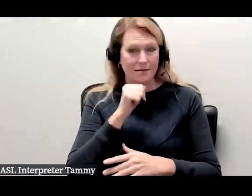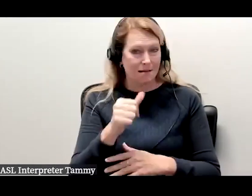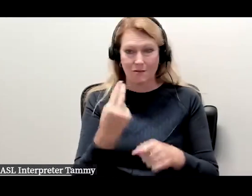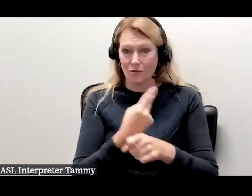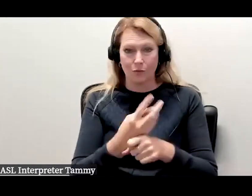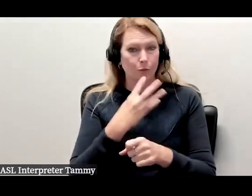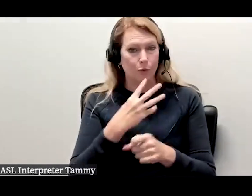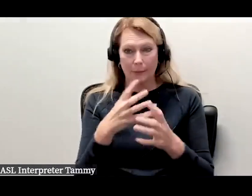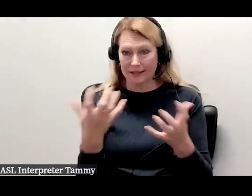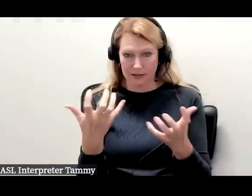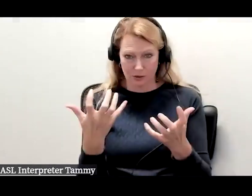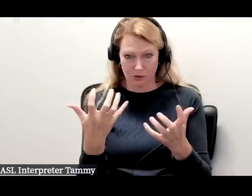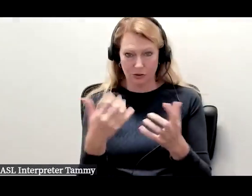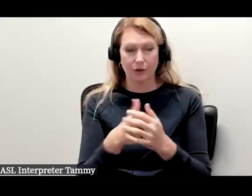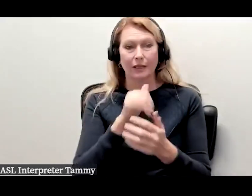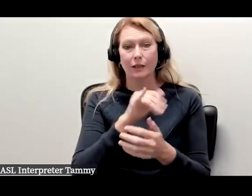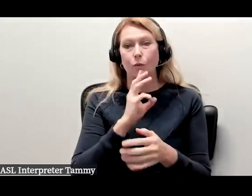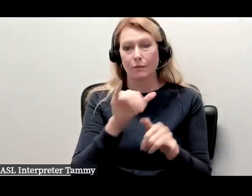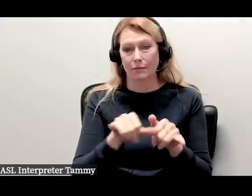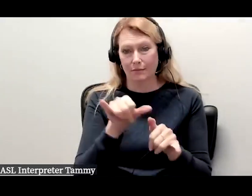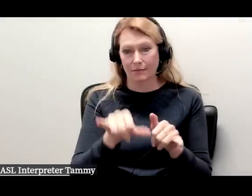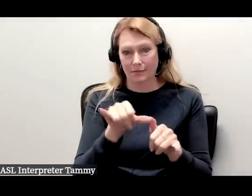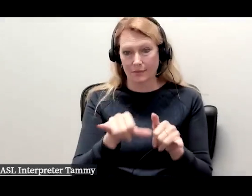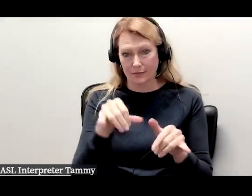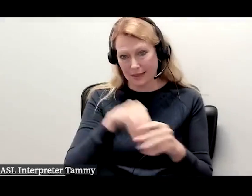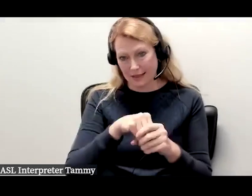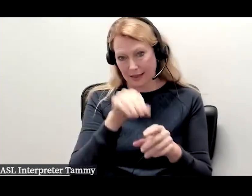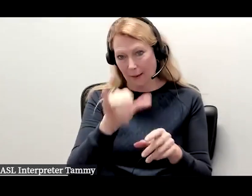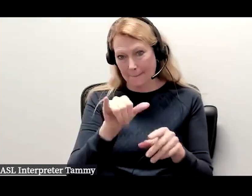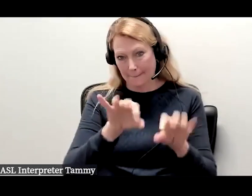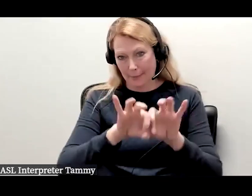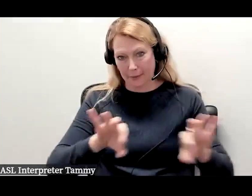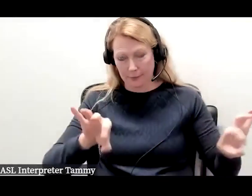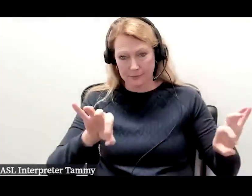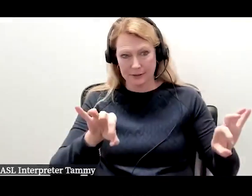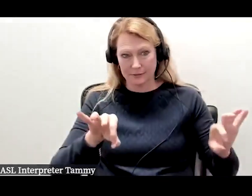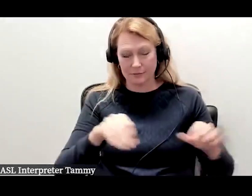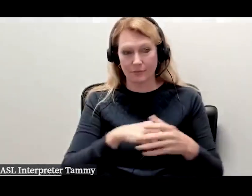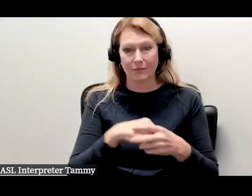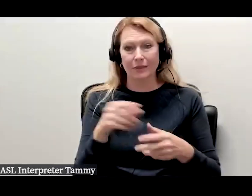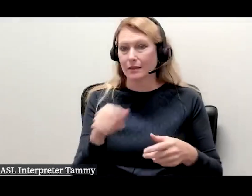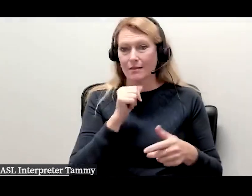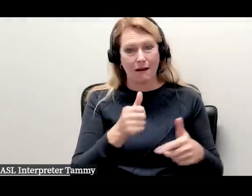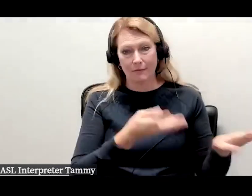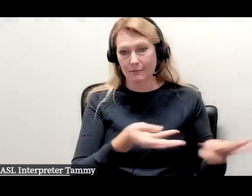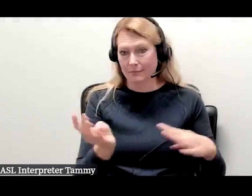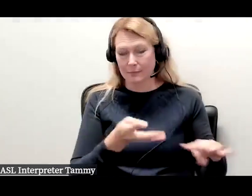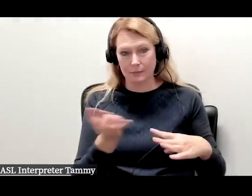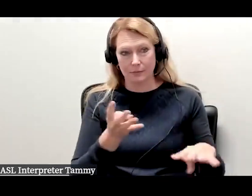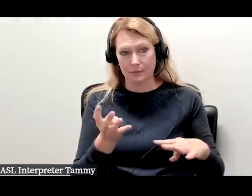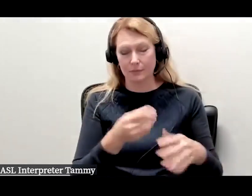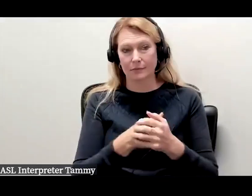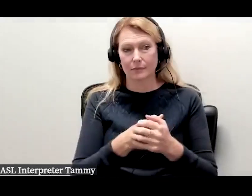And so that water had sat in those pipes, and they had not been pulling our corrosion